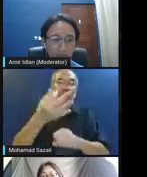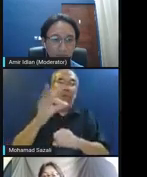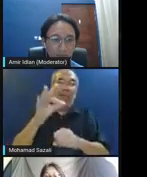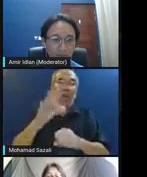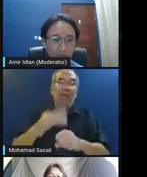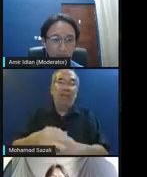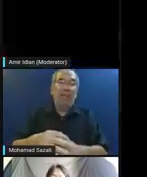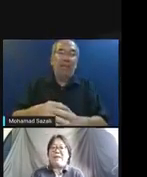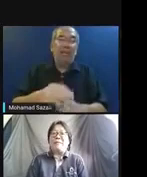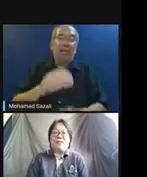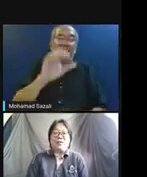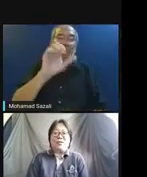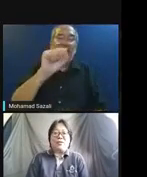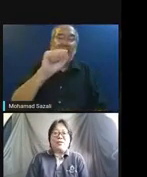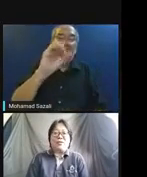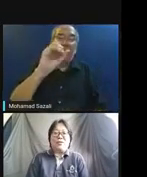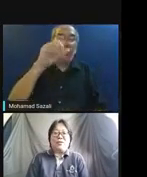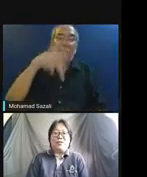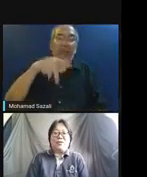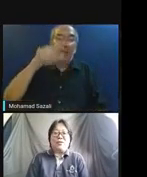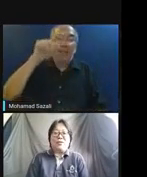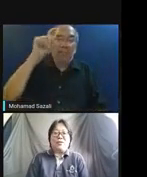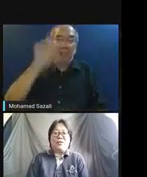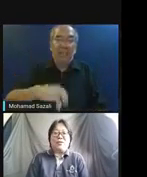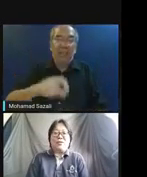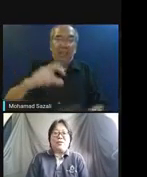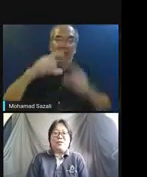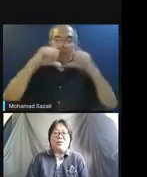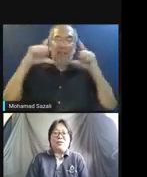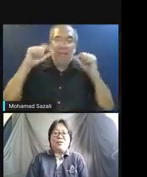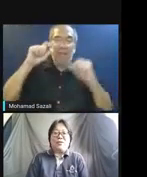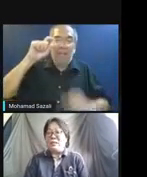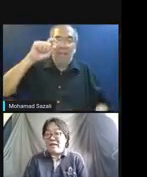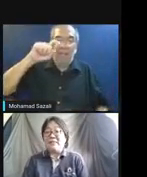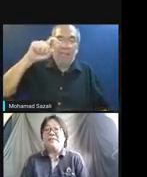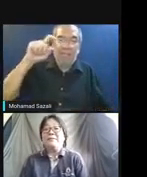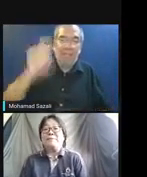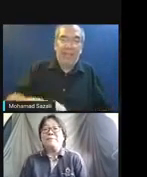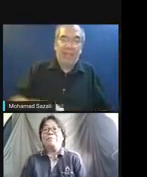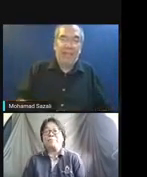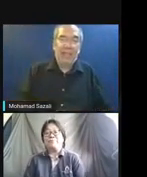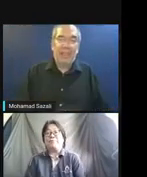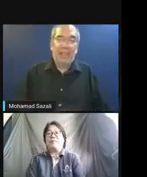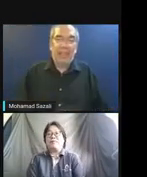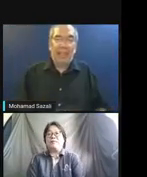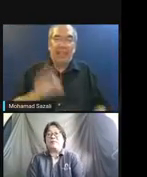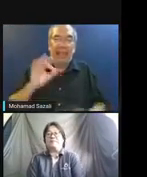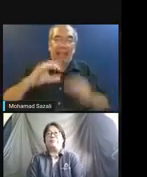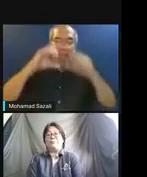especially now it's COVID time. I know, and it's understood that all of us have to wear a mask.